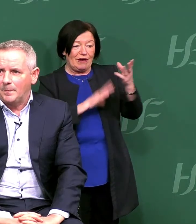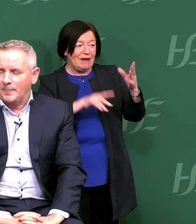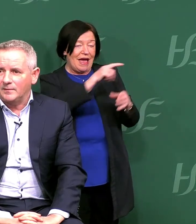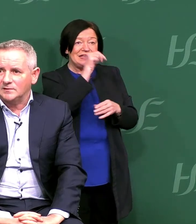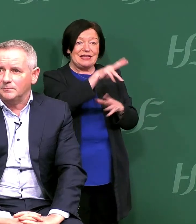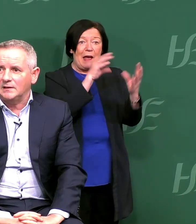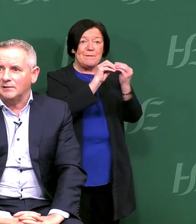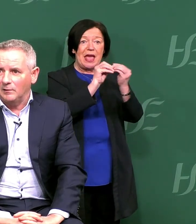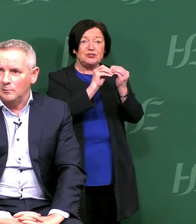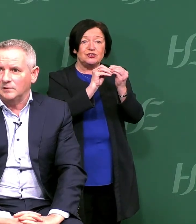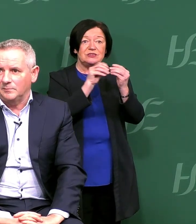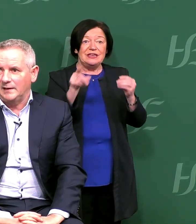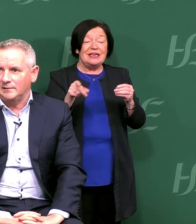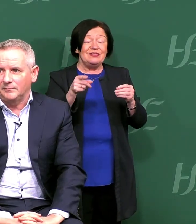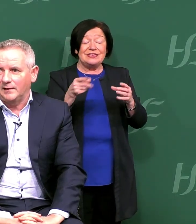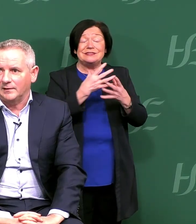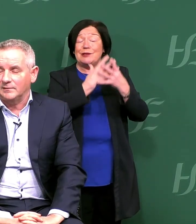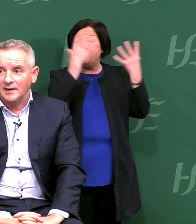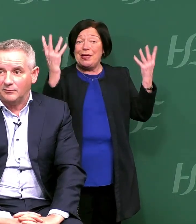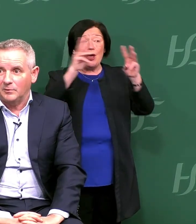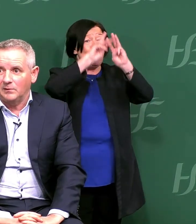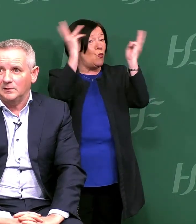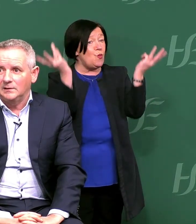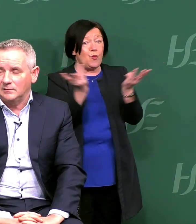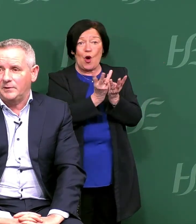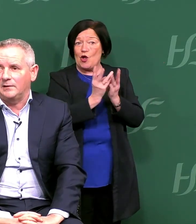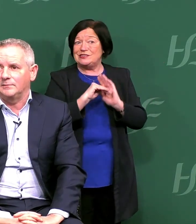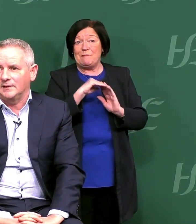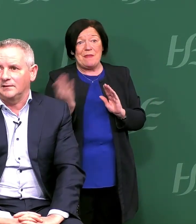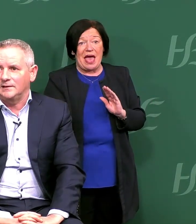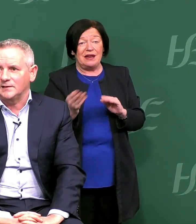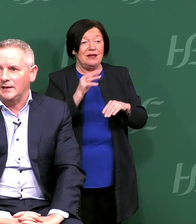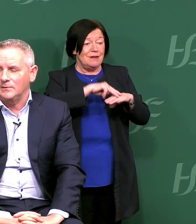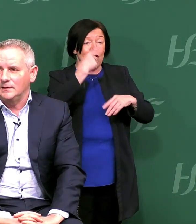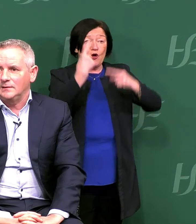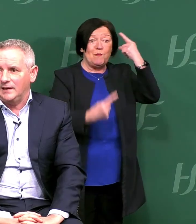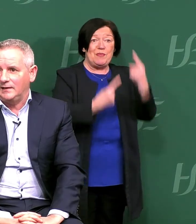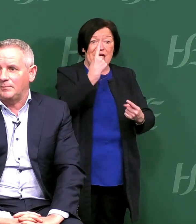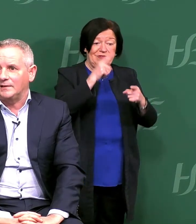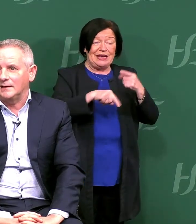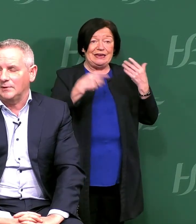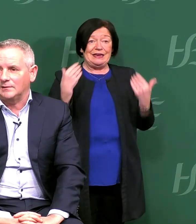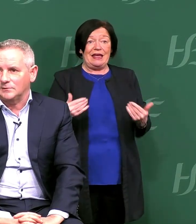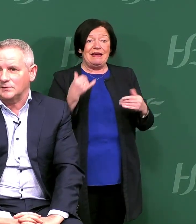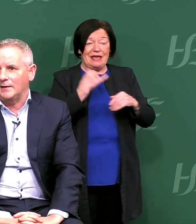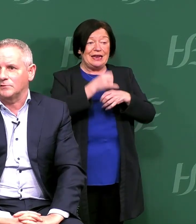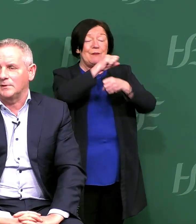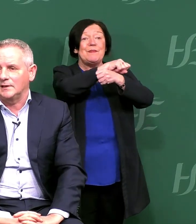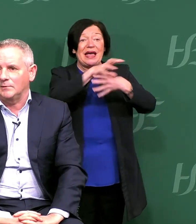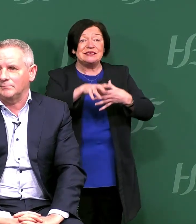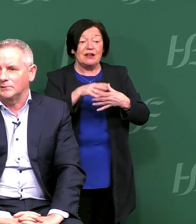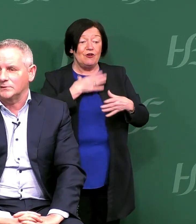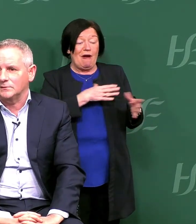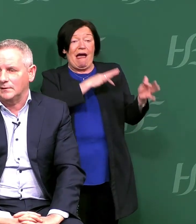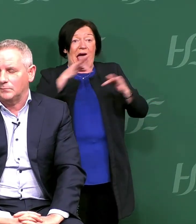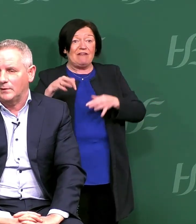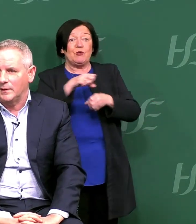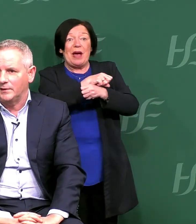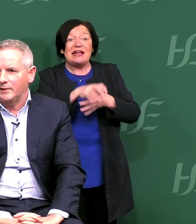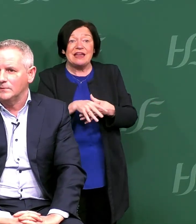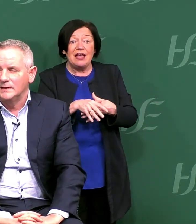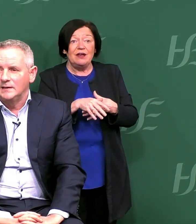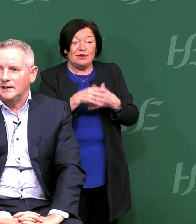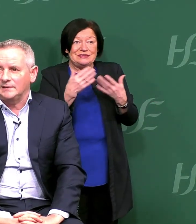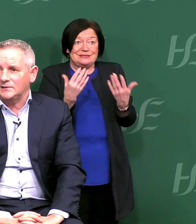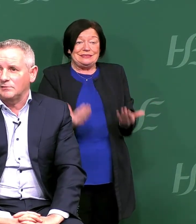said, this is a big global demand and market, never more competitive than it is now in a pandemic and just after a pandemic for us, where